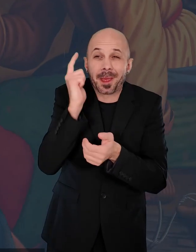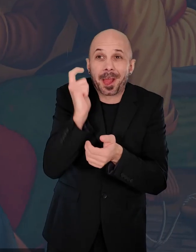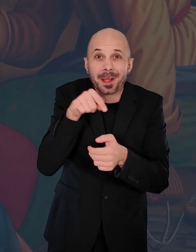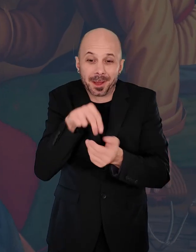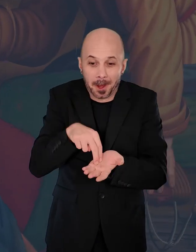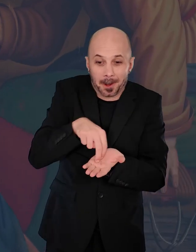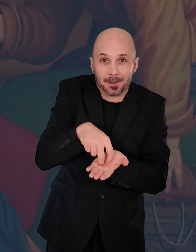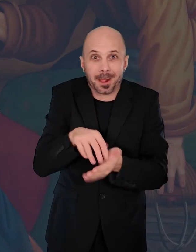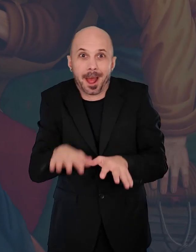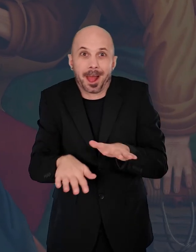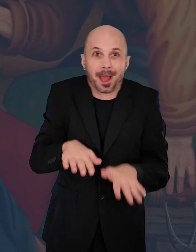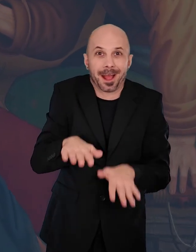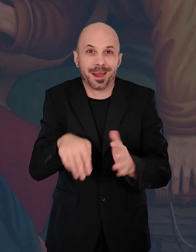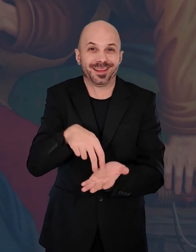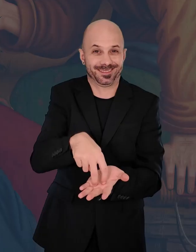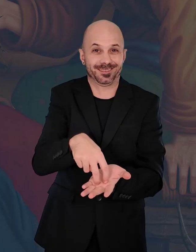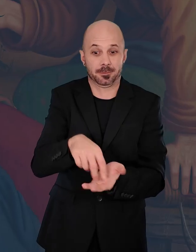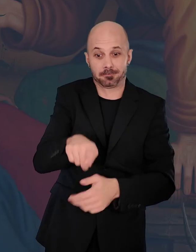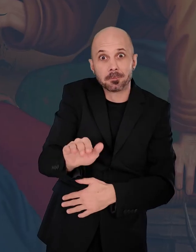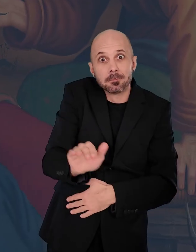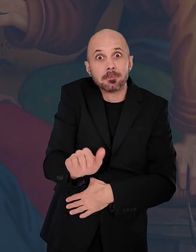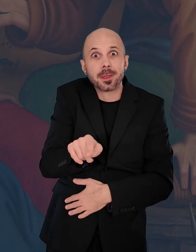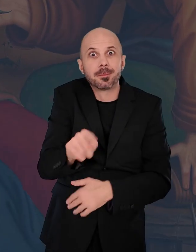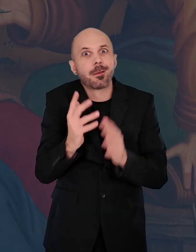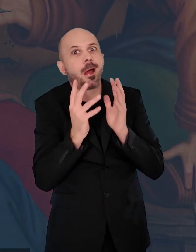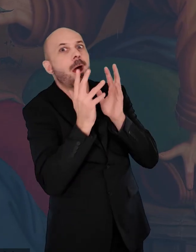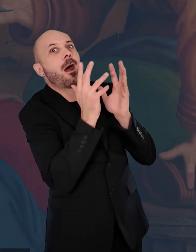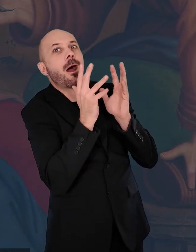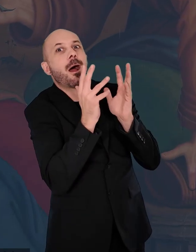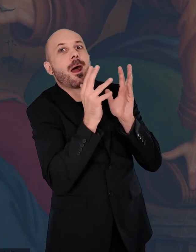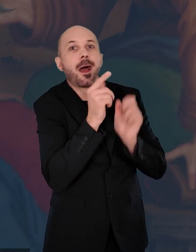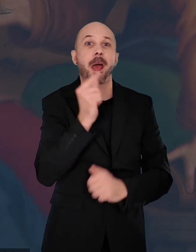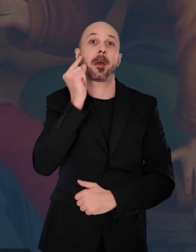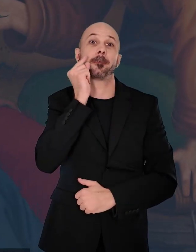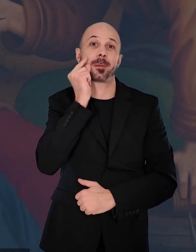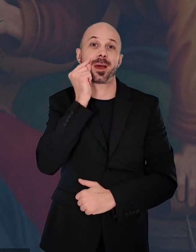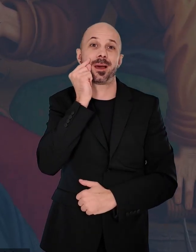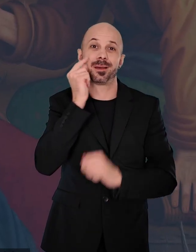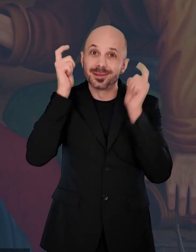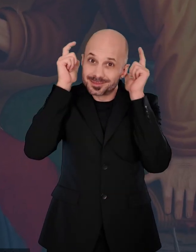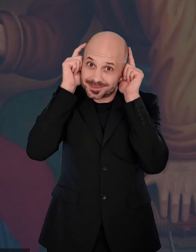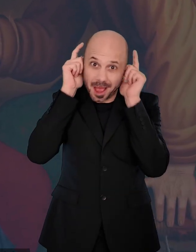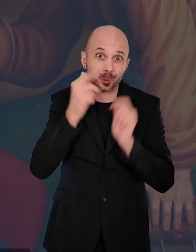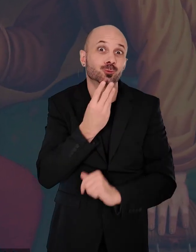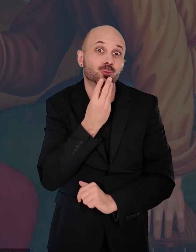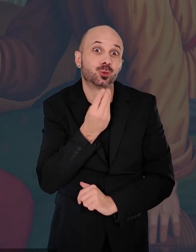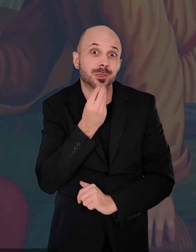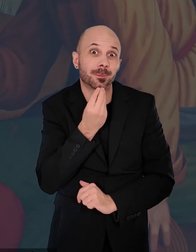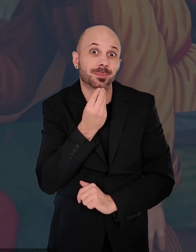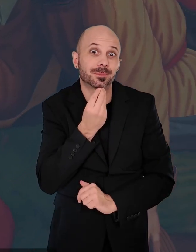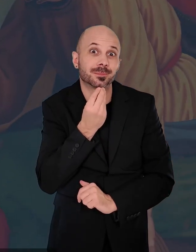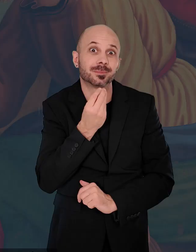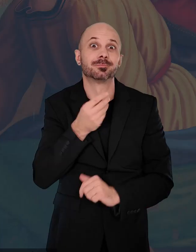first steps. The child leans forward towards Saint Joseph, who offers him